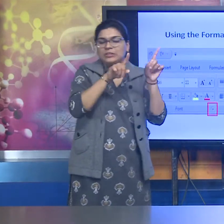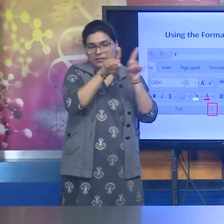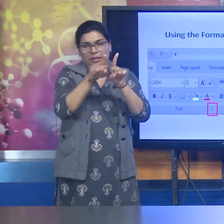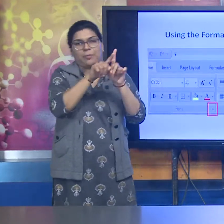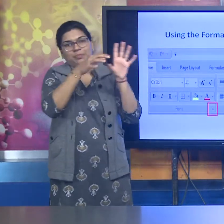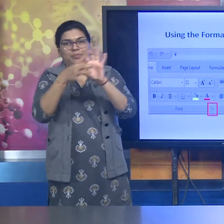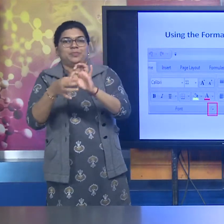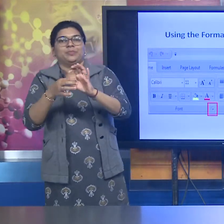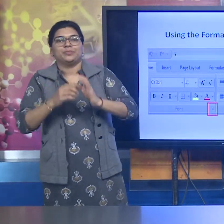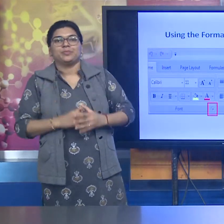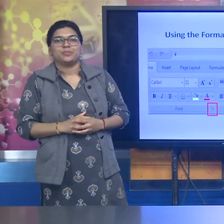dialog box.